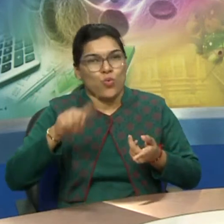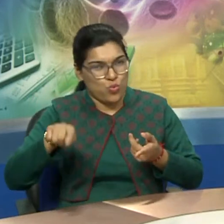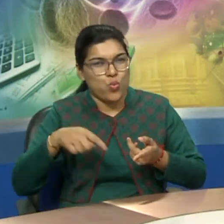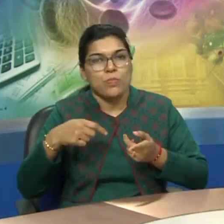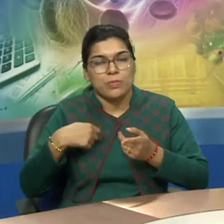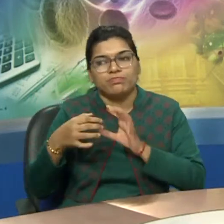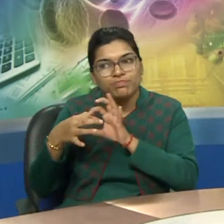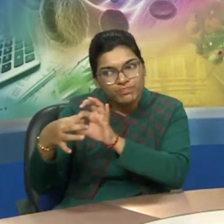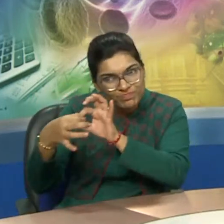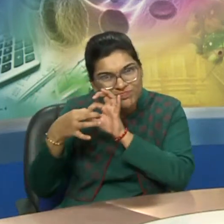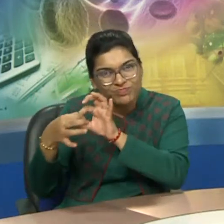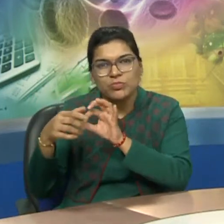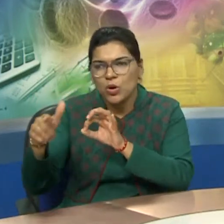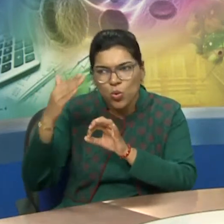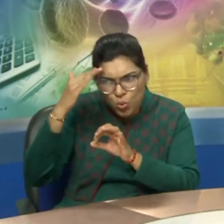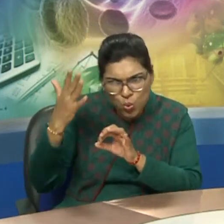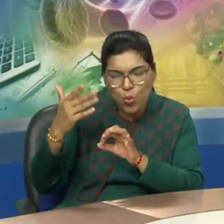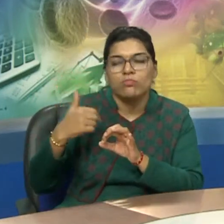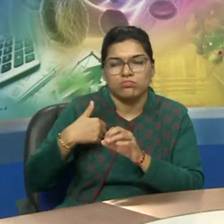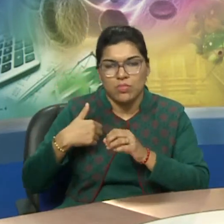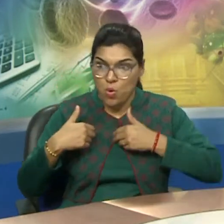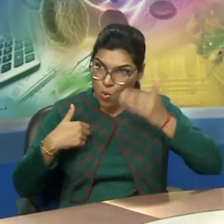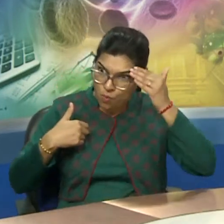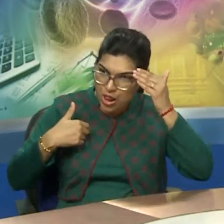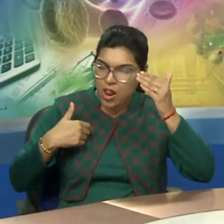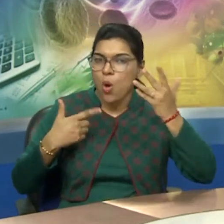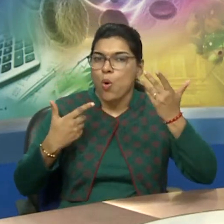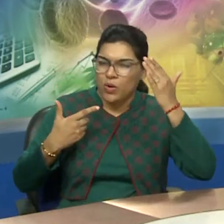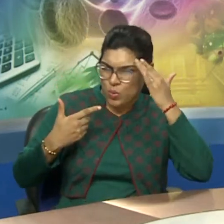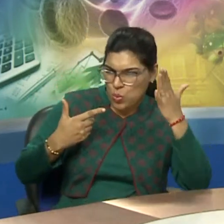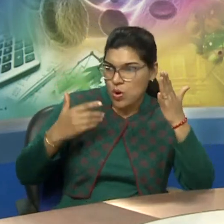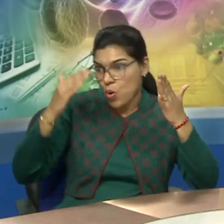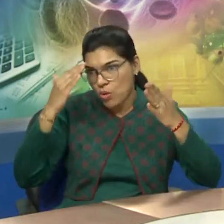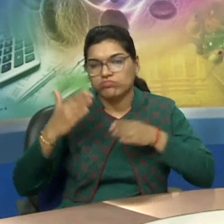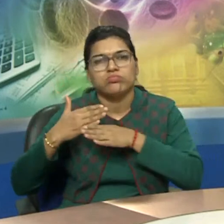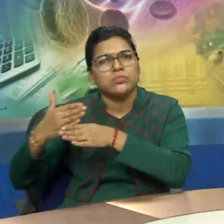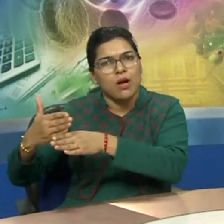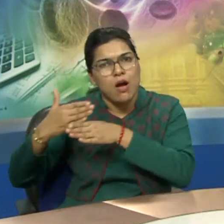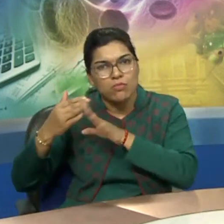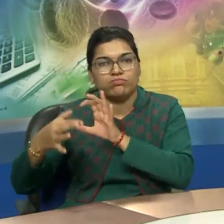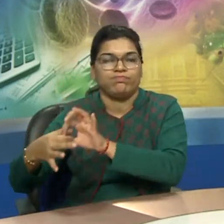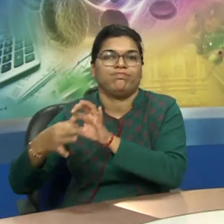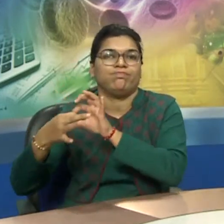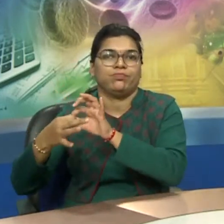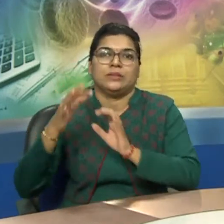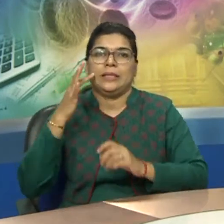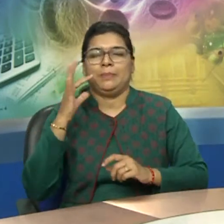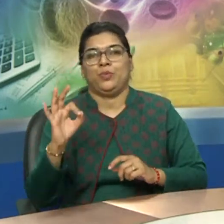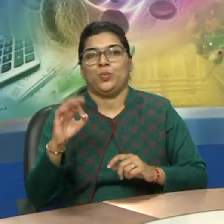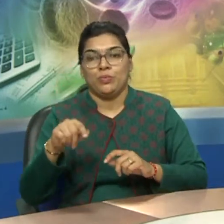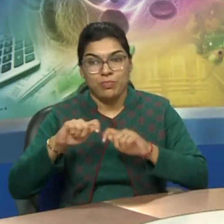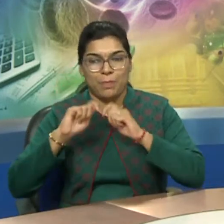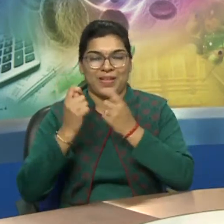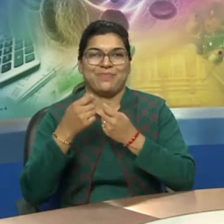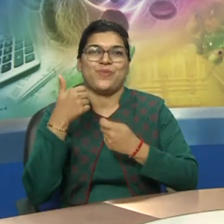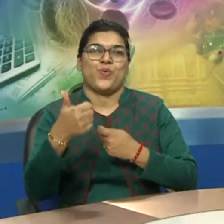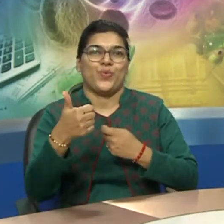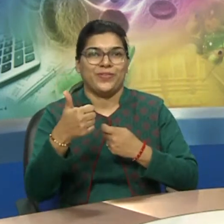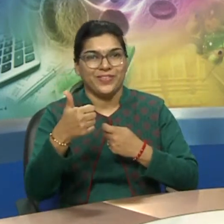they feel neglected or insulted. We should behave in a friendly manner. That is very important